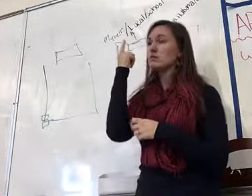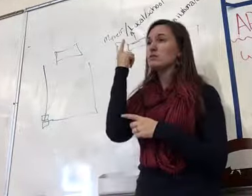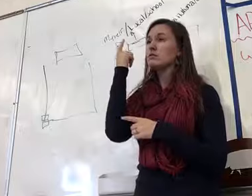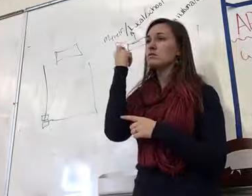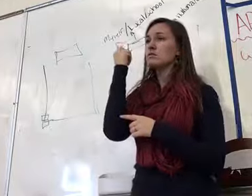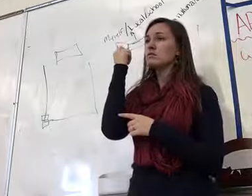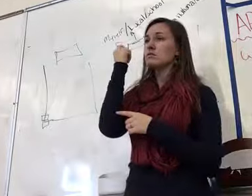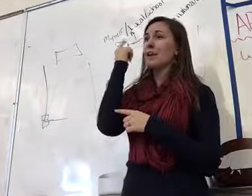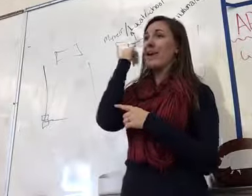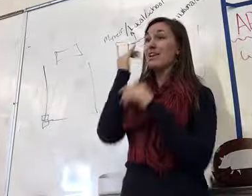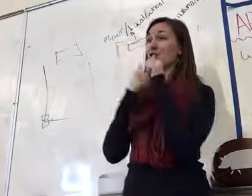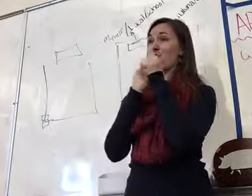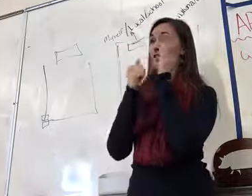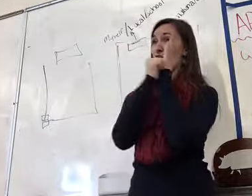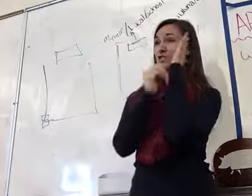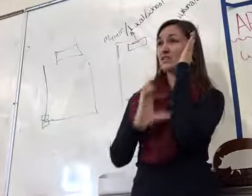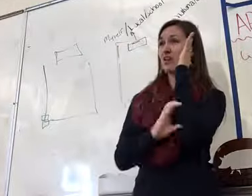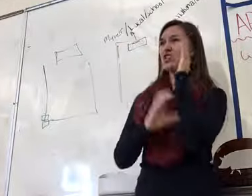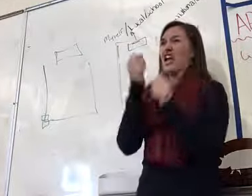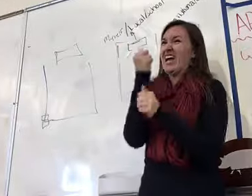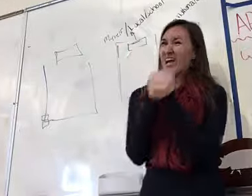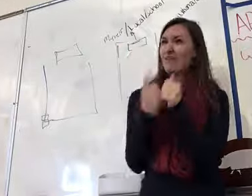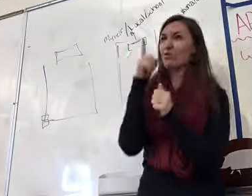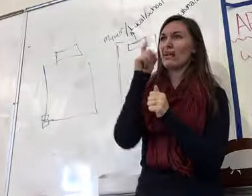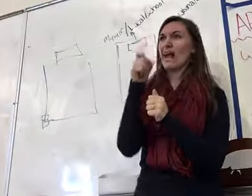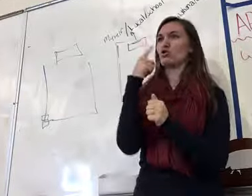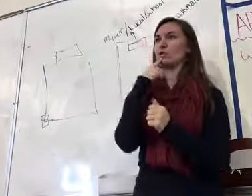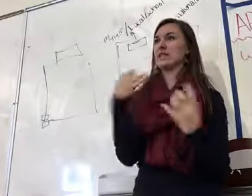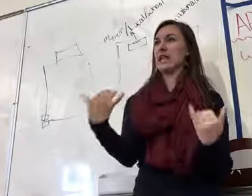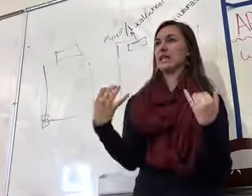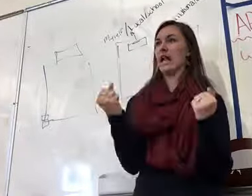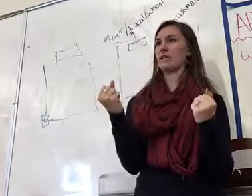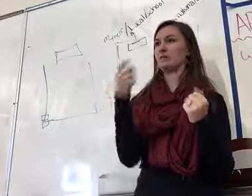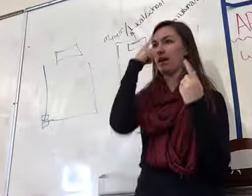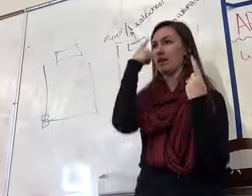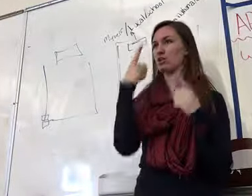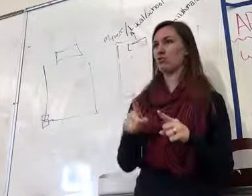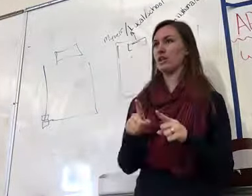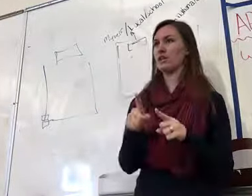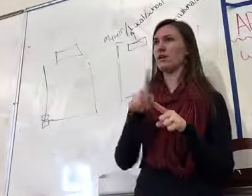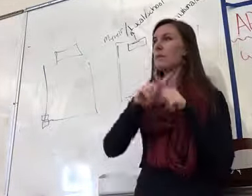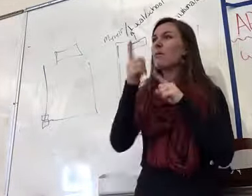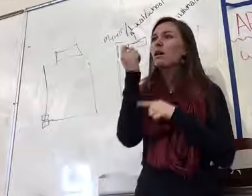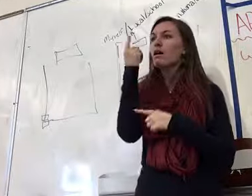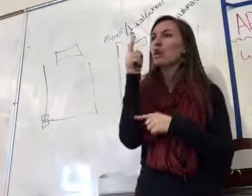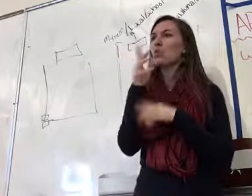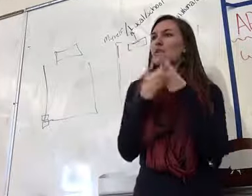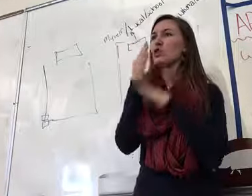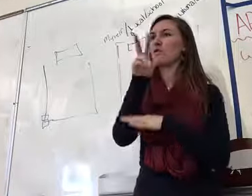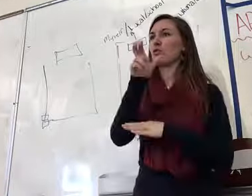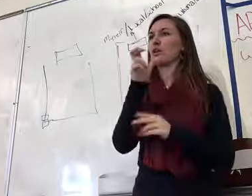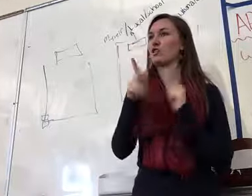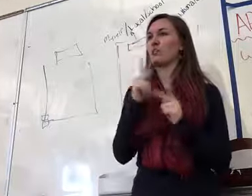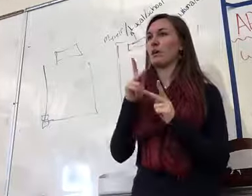on the same thing. Any more questions? Just that one. Just what? Just one guy you